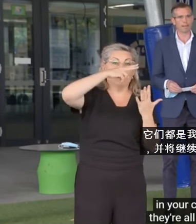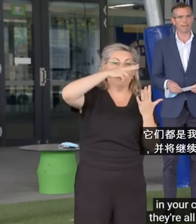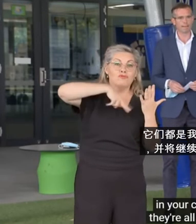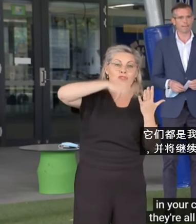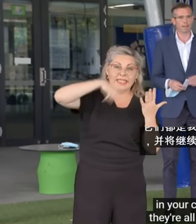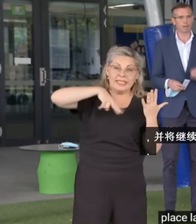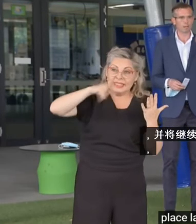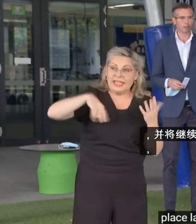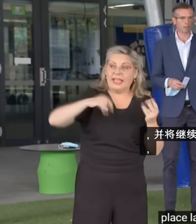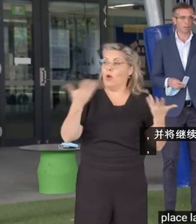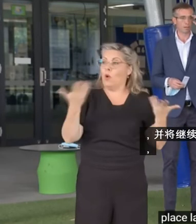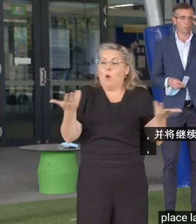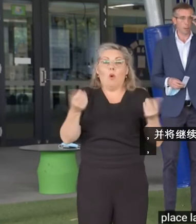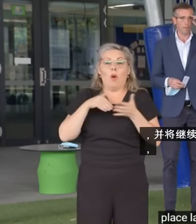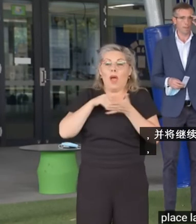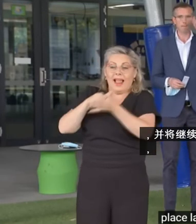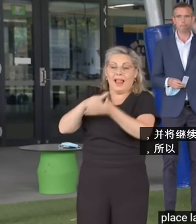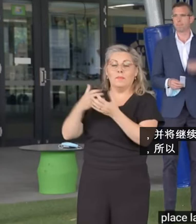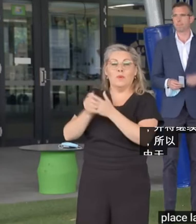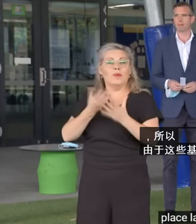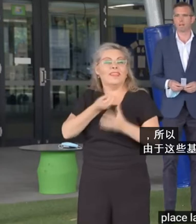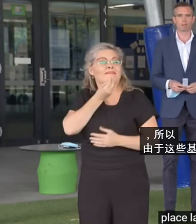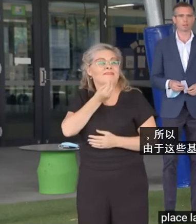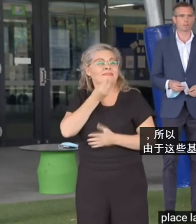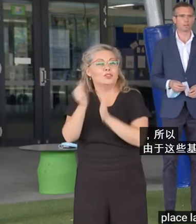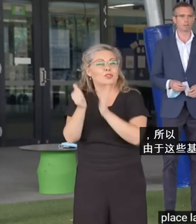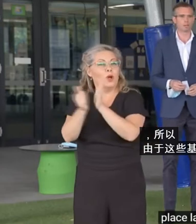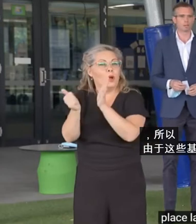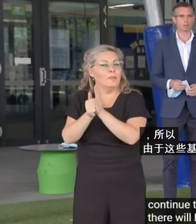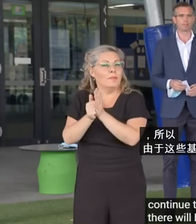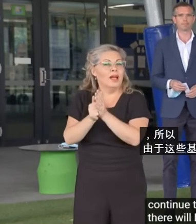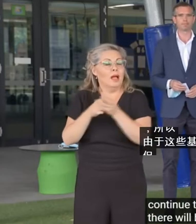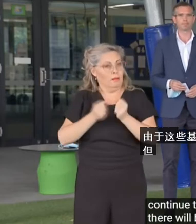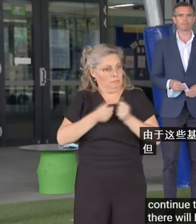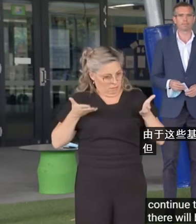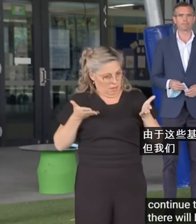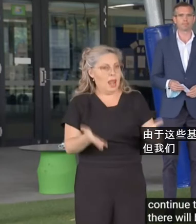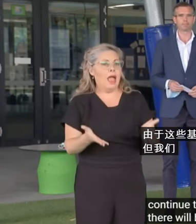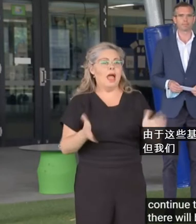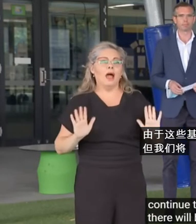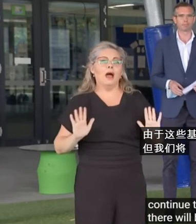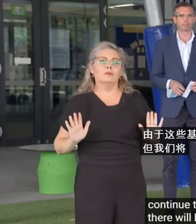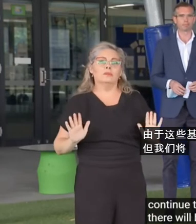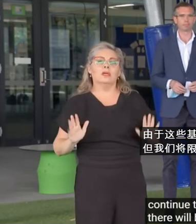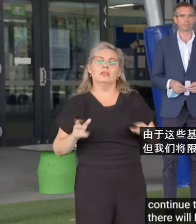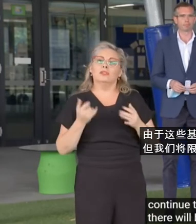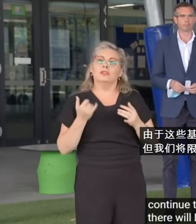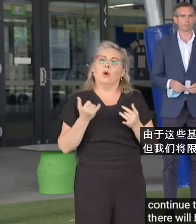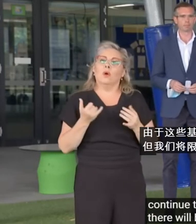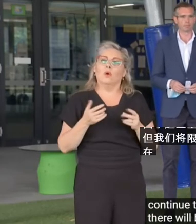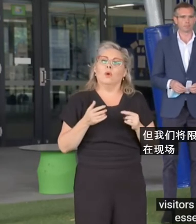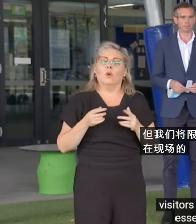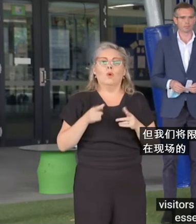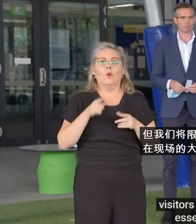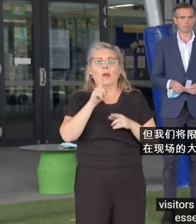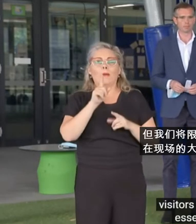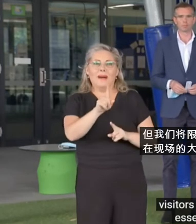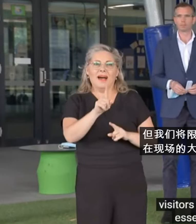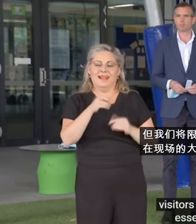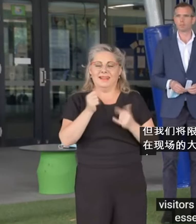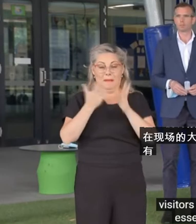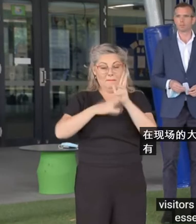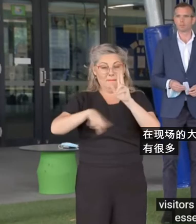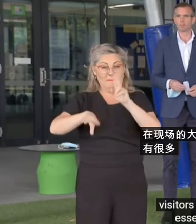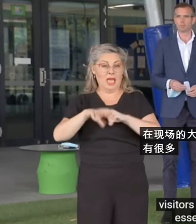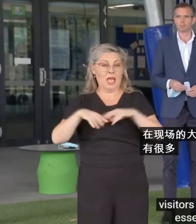That will continue this term as well. So there will be parents and visitors on site for those essential reasons. But what we will limit are large gatherings on